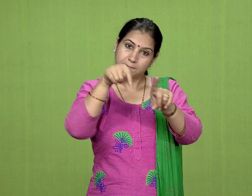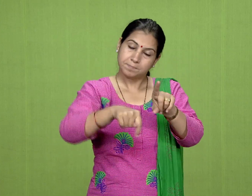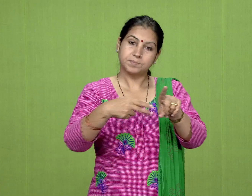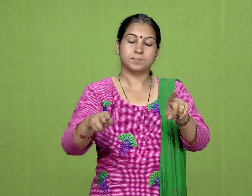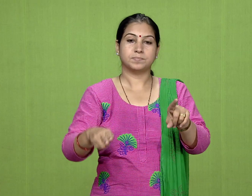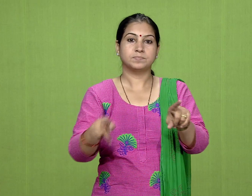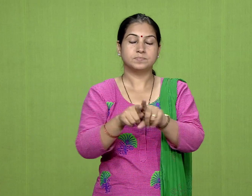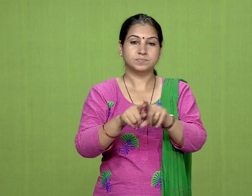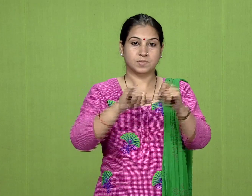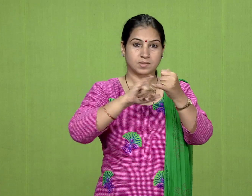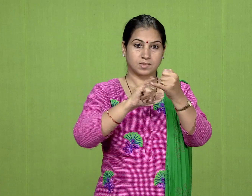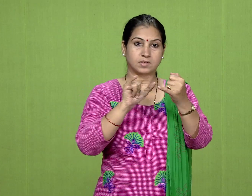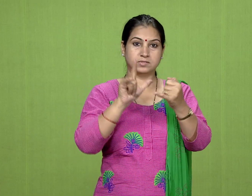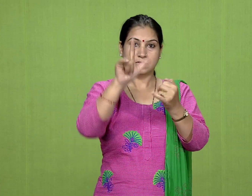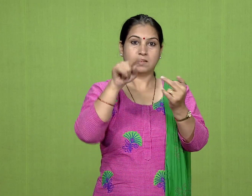as sliver.